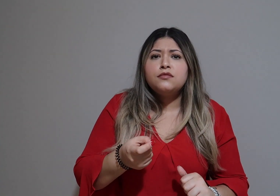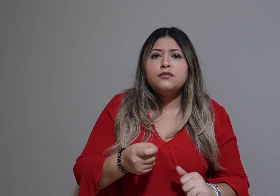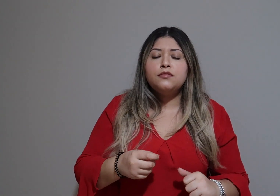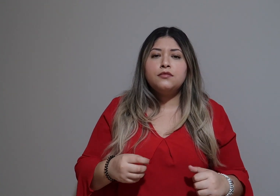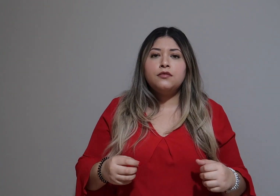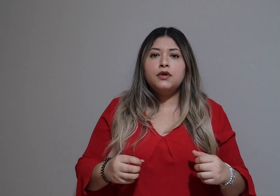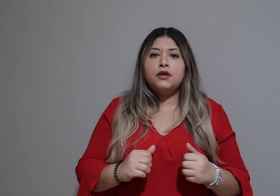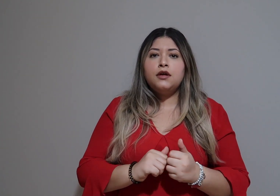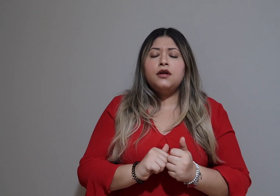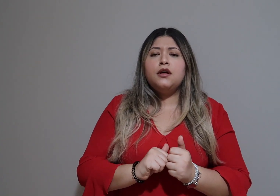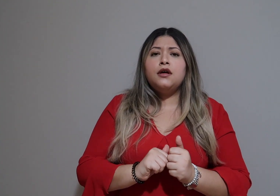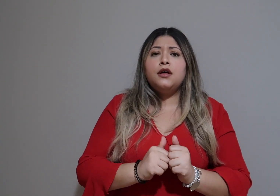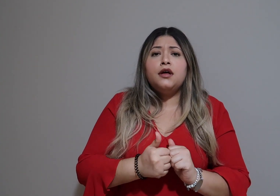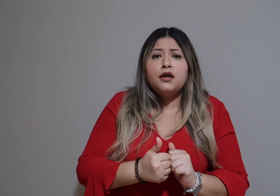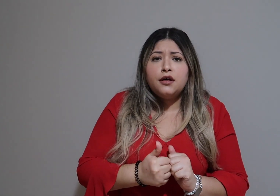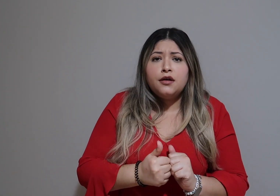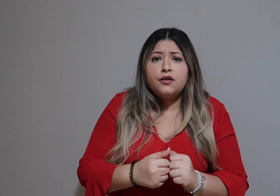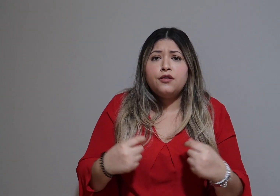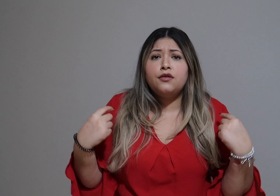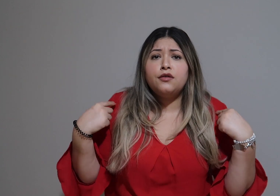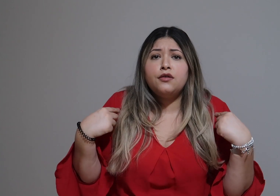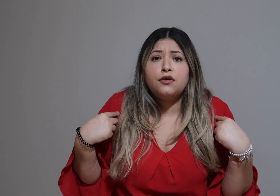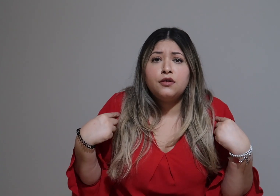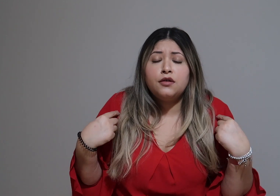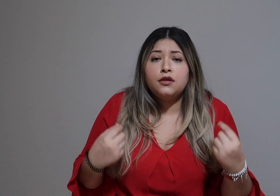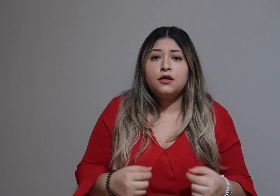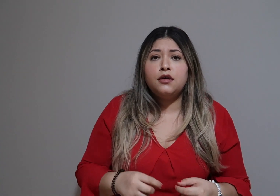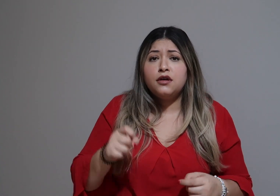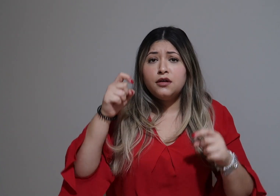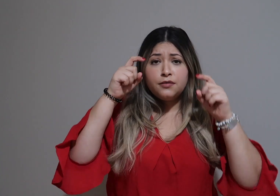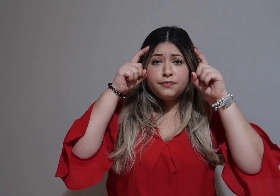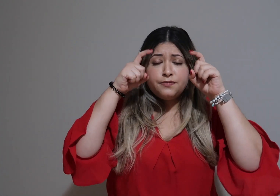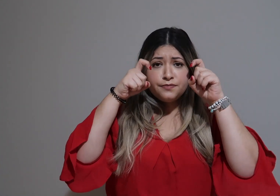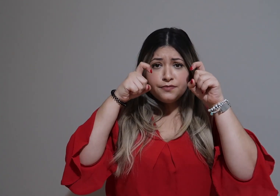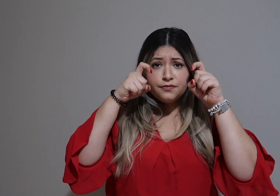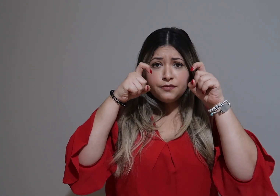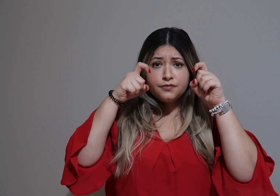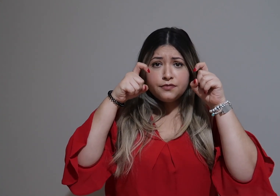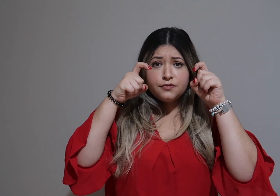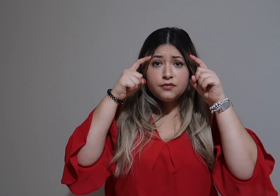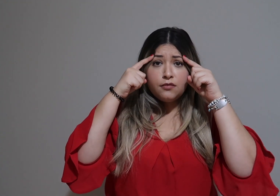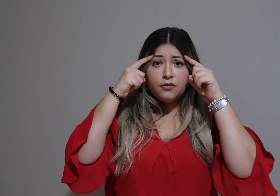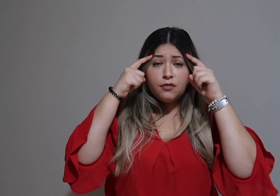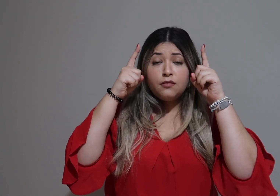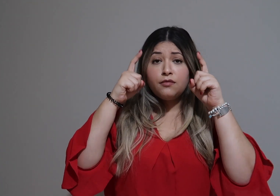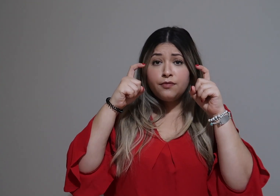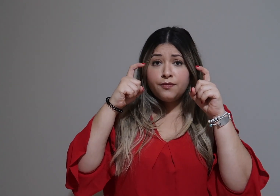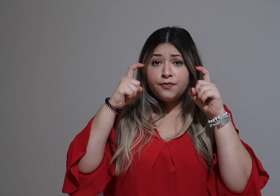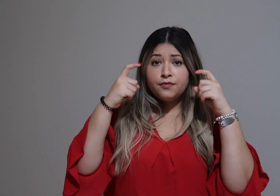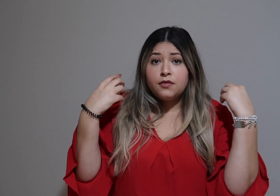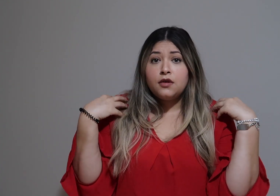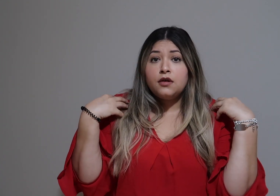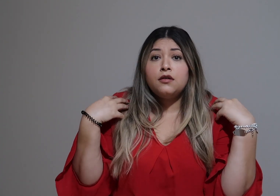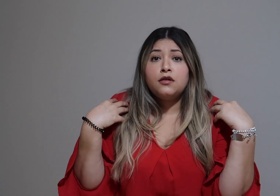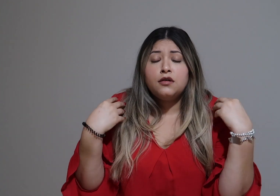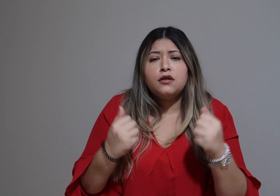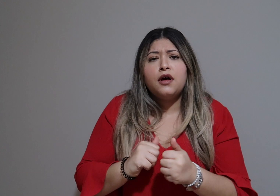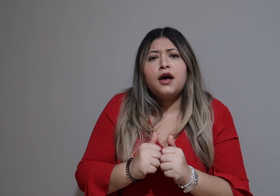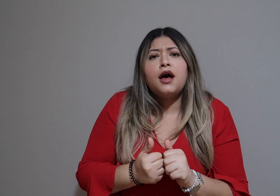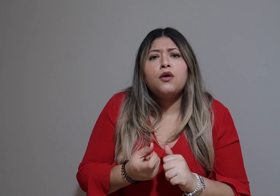you? You can see how my shoulders lean in, but how my facial expression changes, how my eyebrows slightly go down.